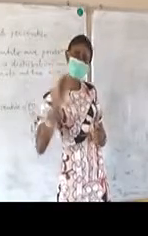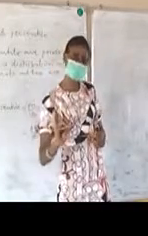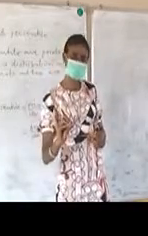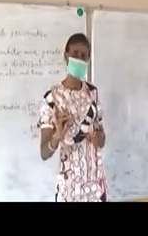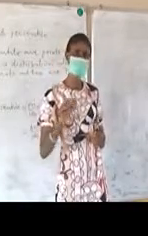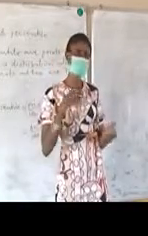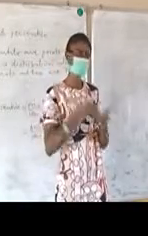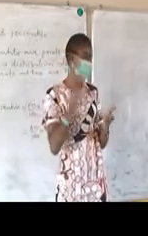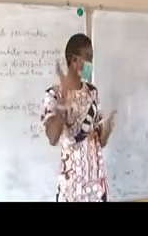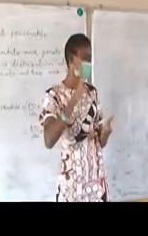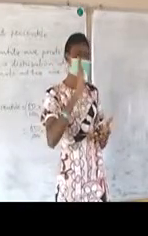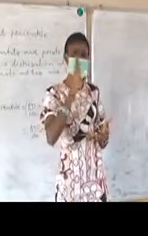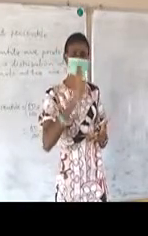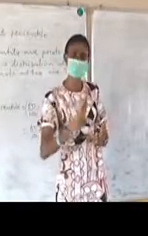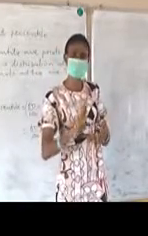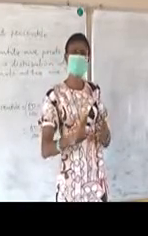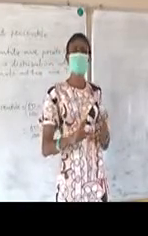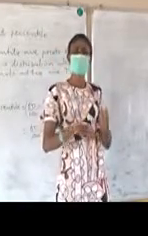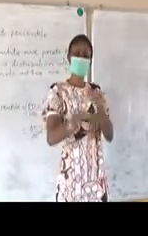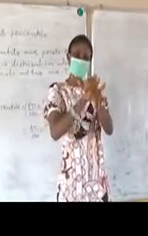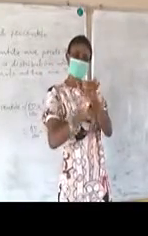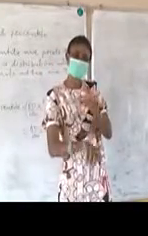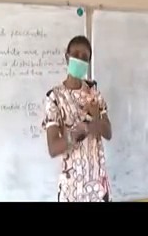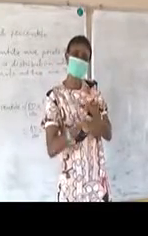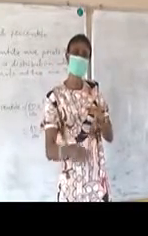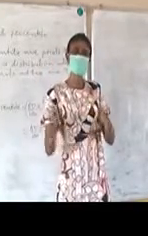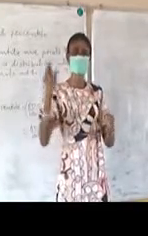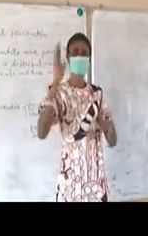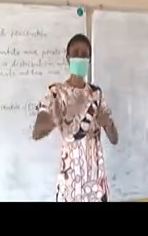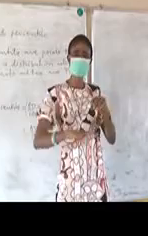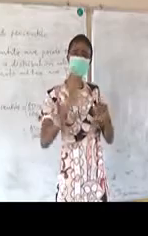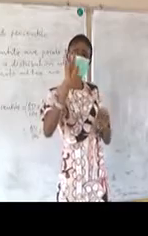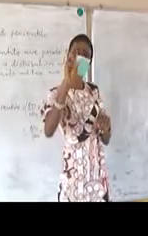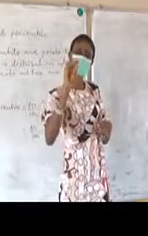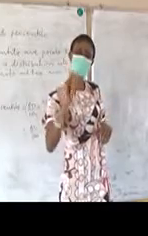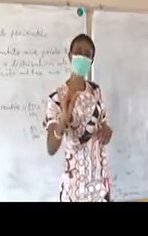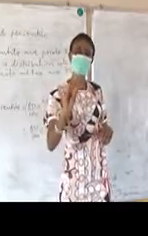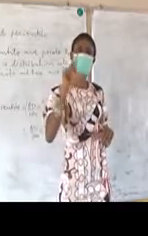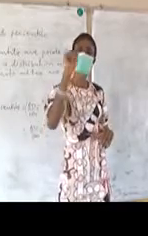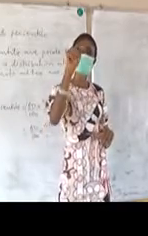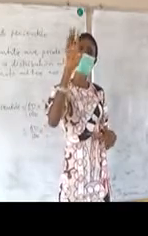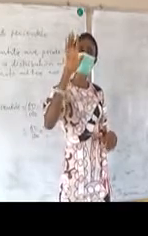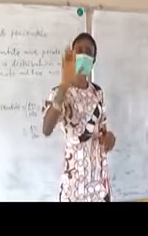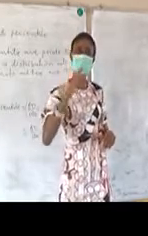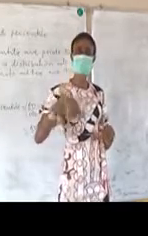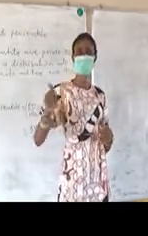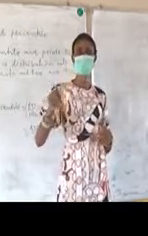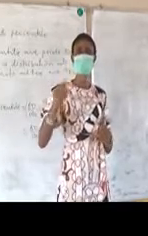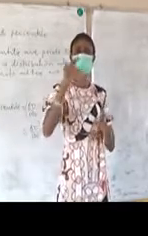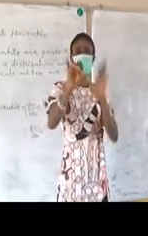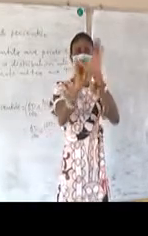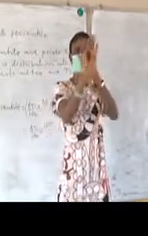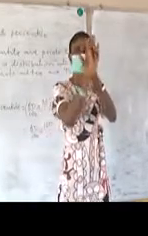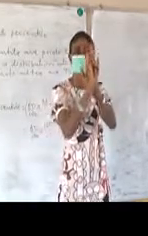70 should be a little bit less than this 70.5 marks here. So you identify, since you are drawing